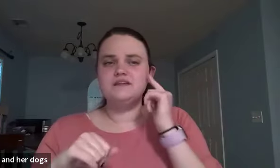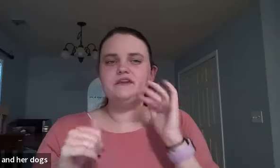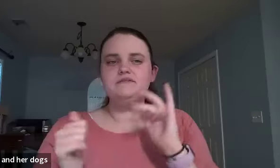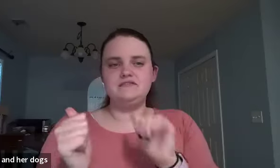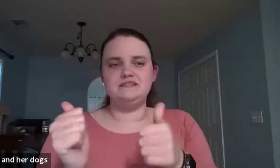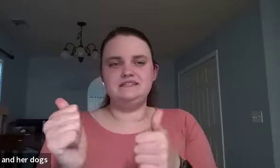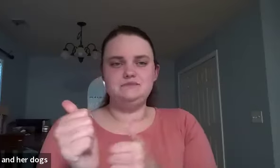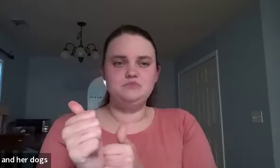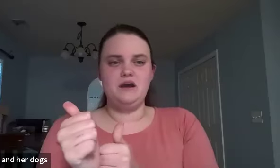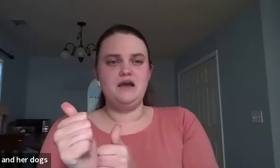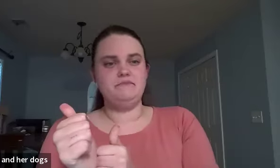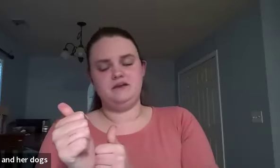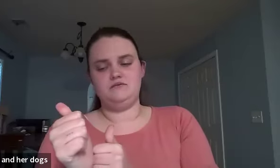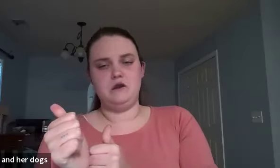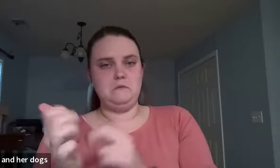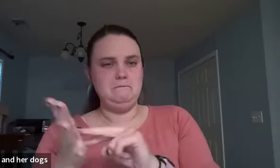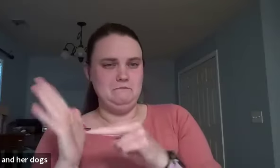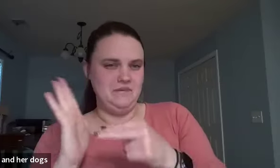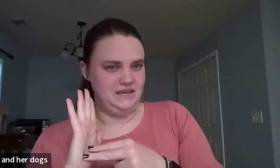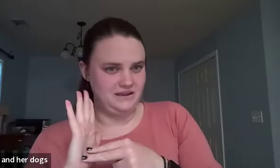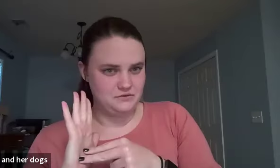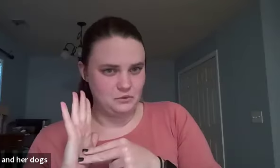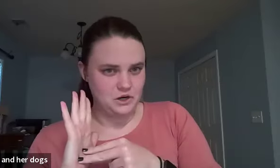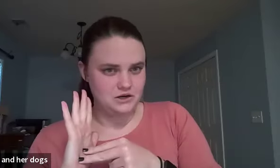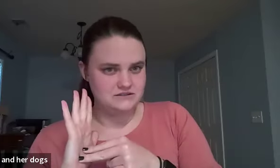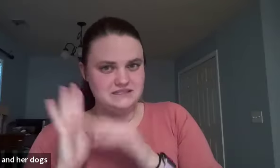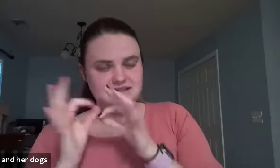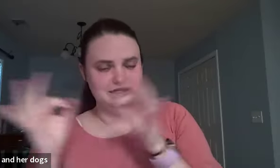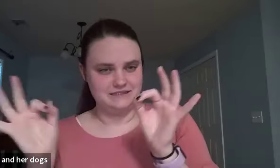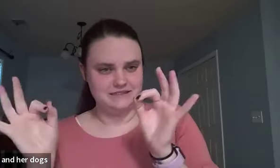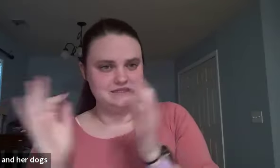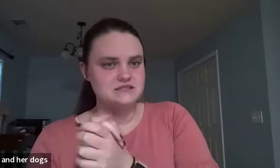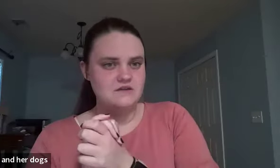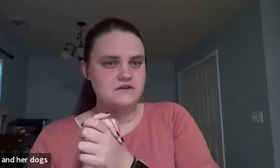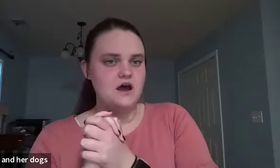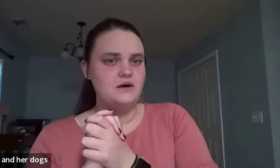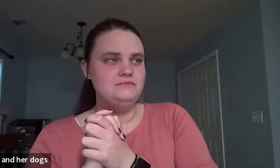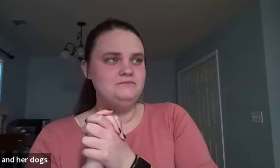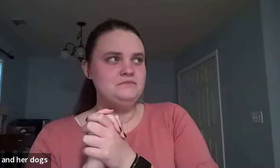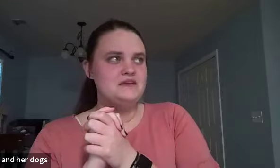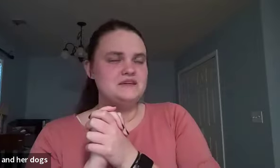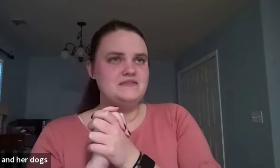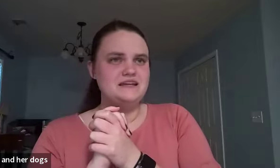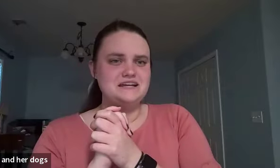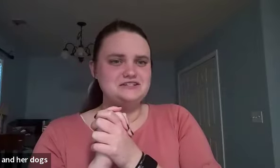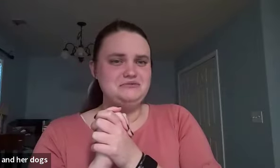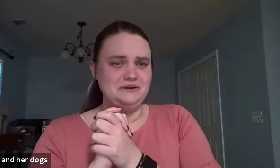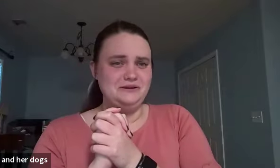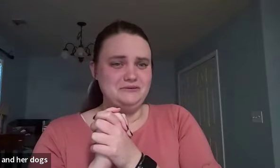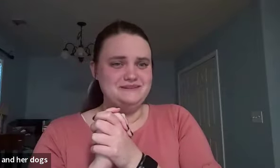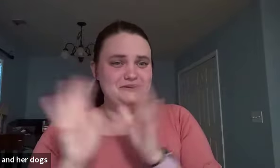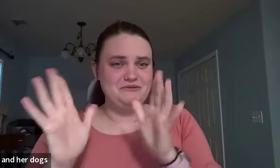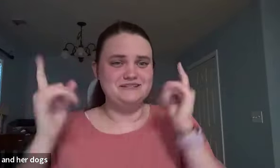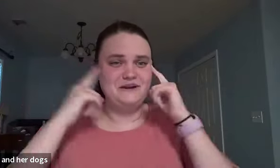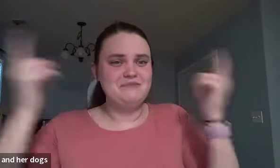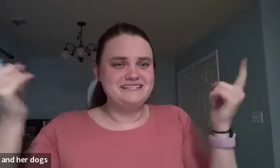want to think of like the deeper background meaning of the words and sentences and stuff. And that's actually a really good one. Sorry, I'm like